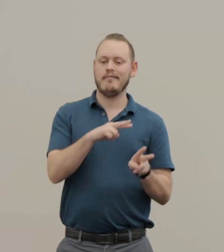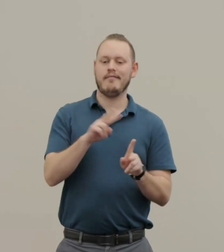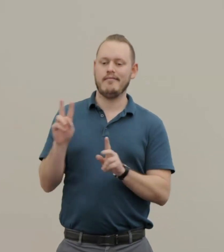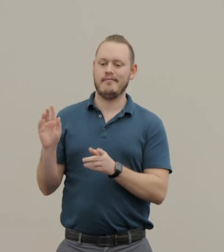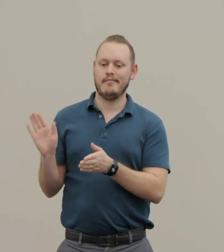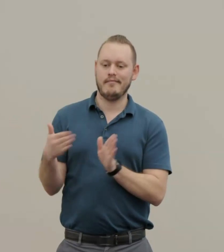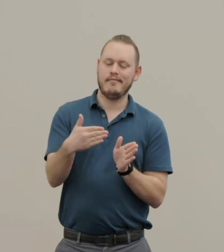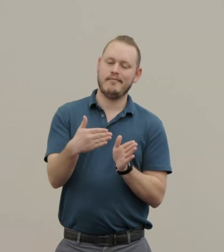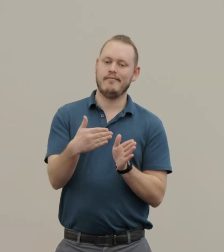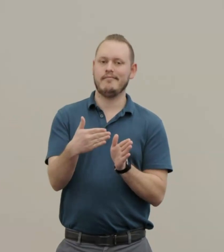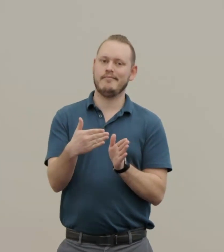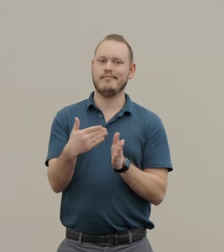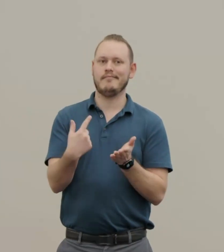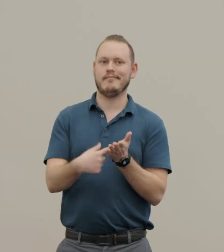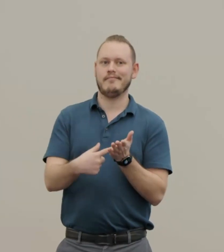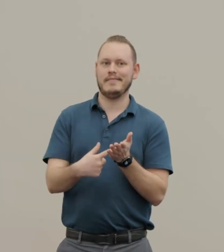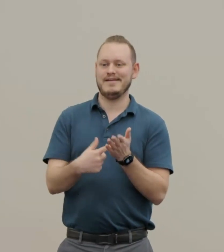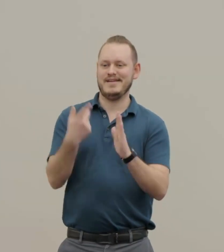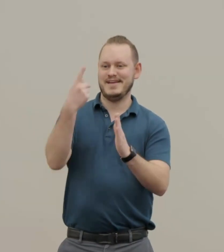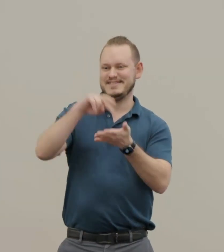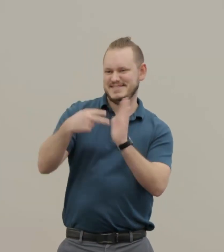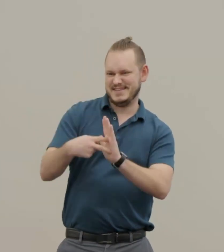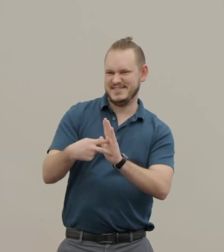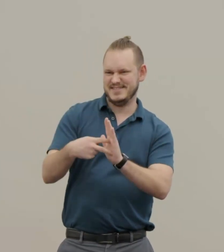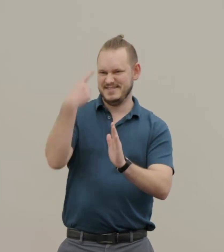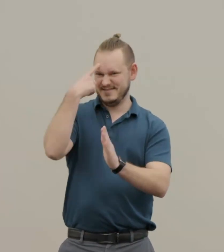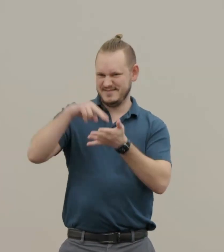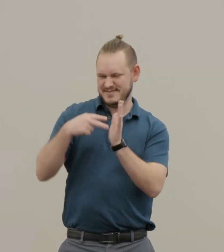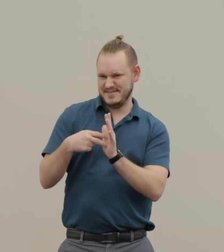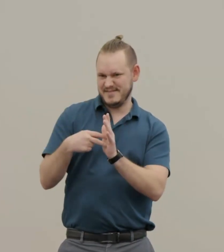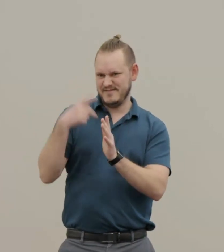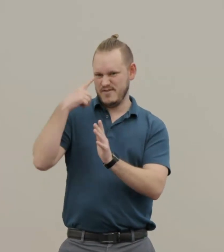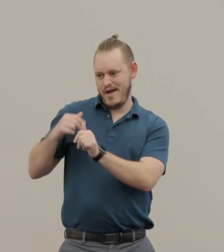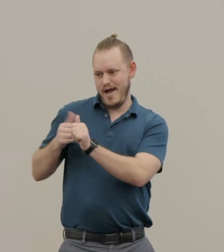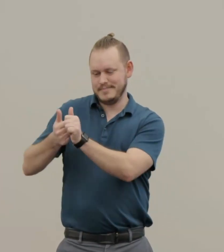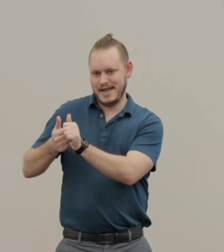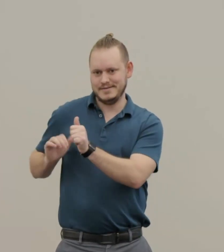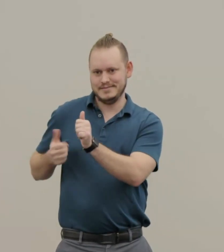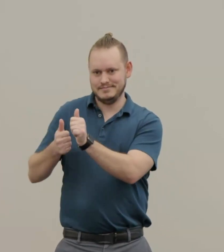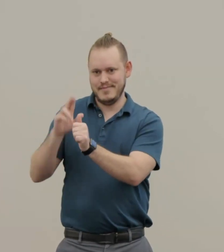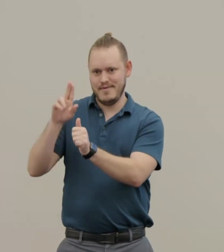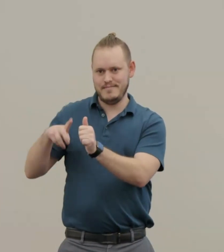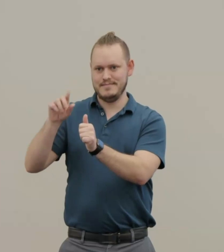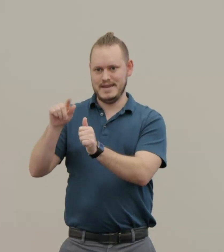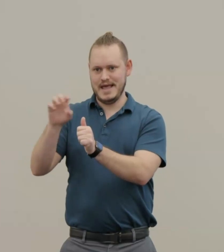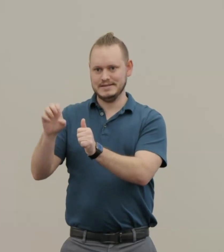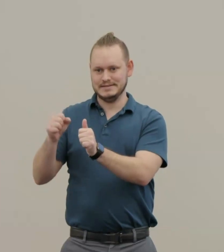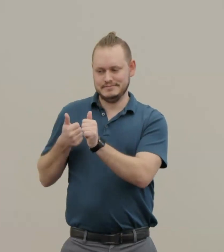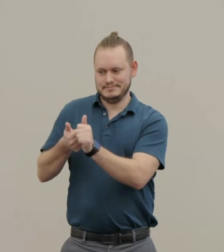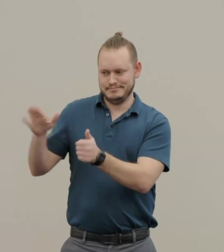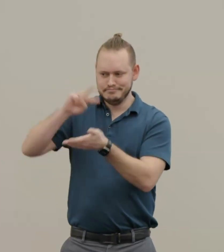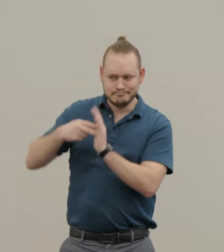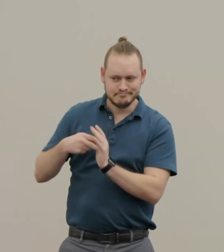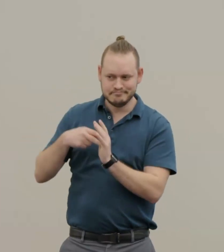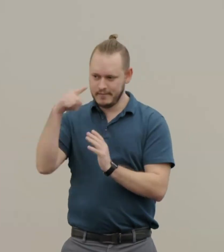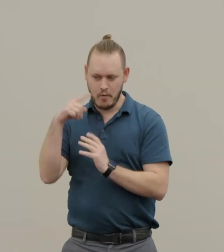into talking about the intent of what these updates are asking, what the meaning of it